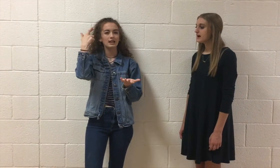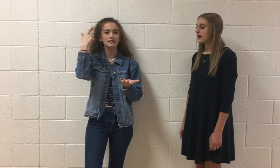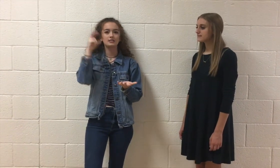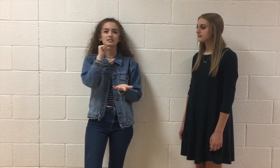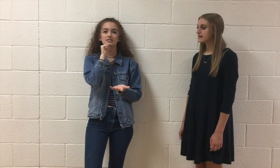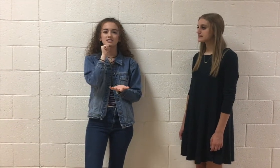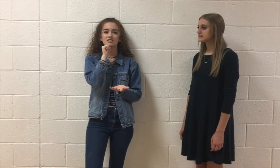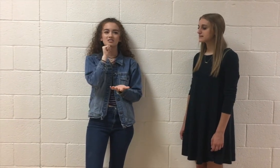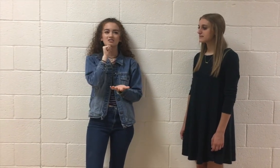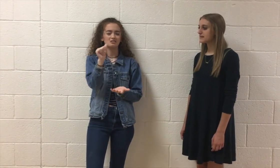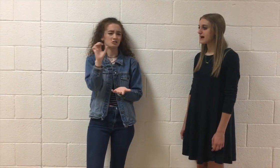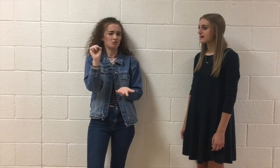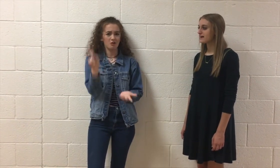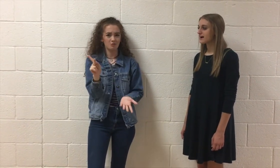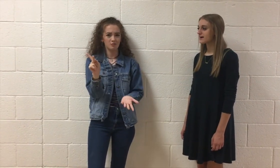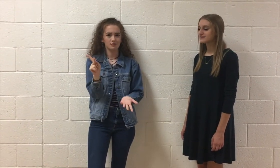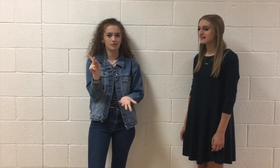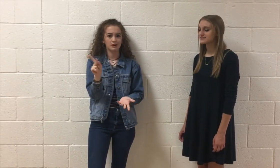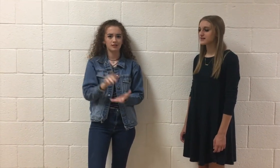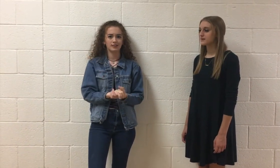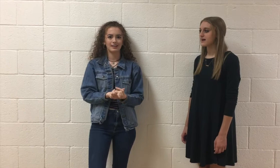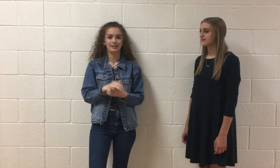I realized that that's not okay.